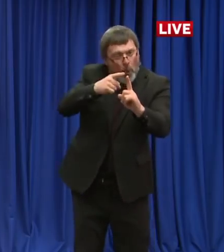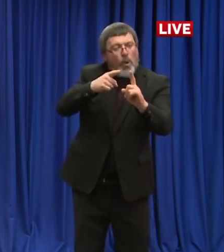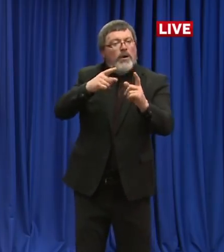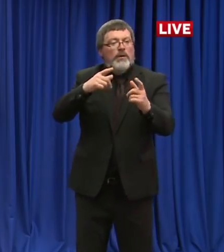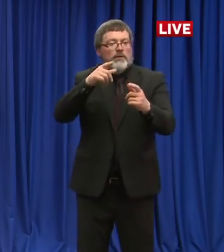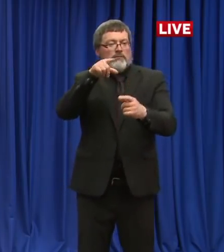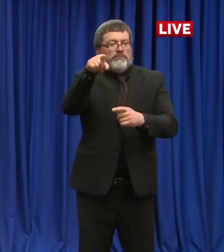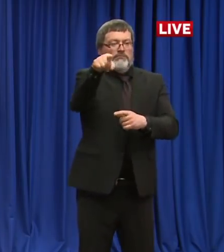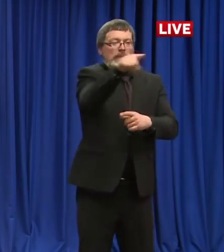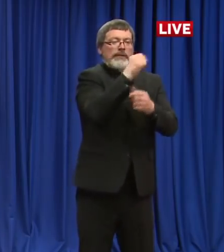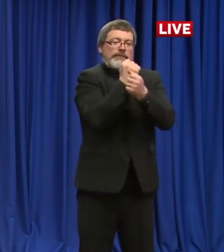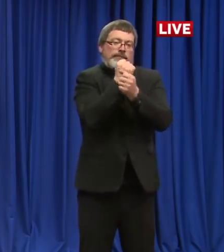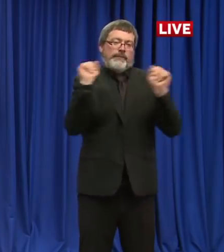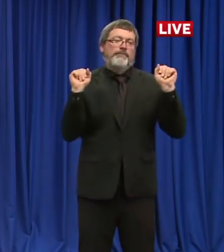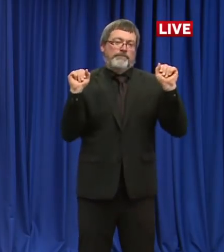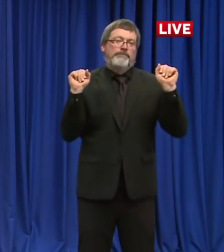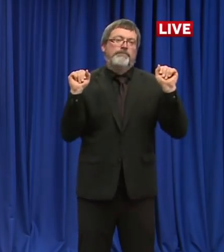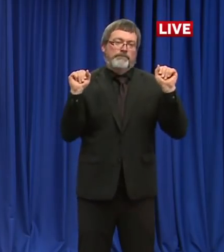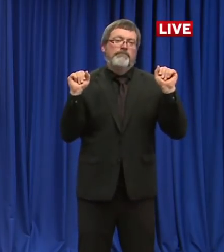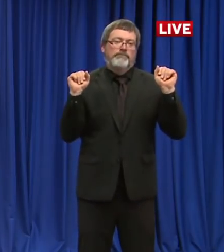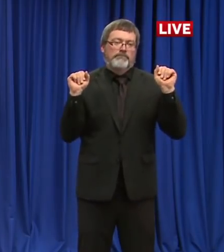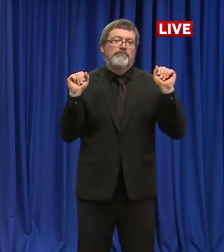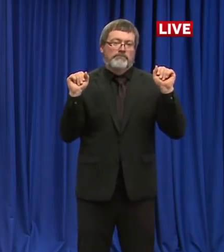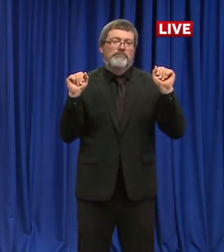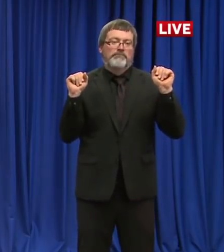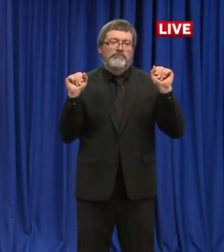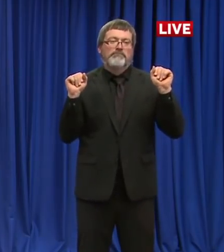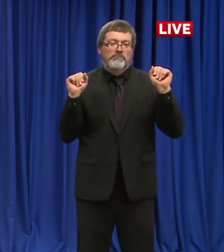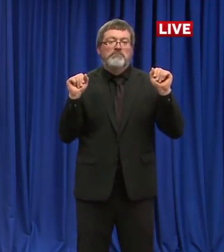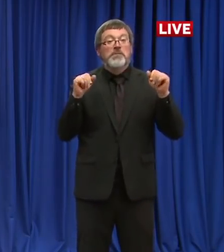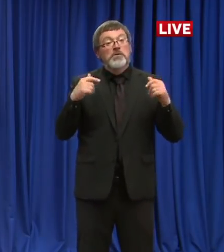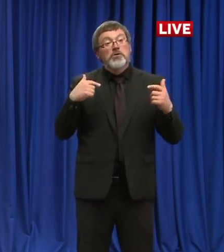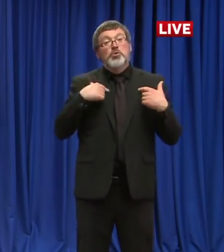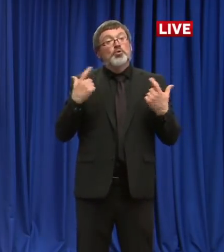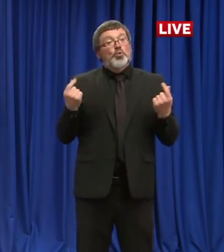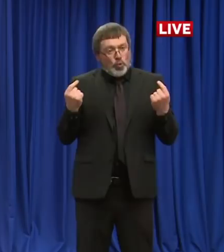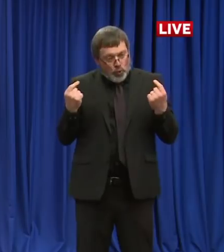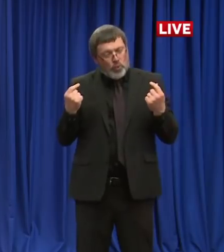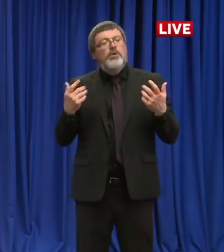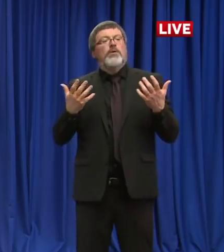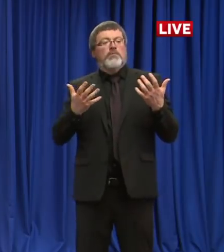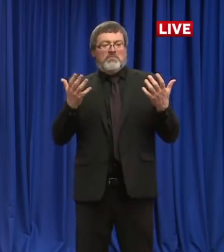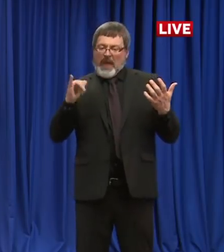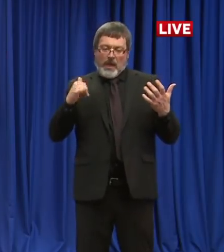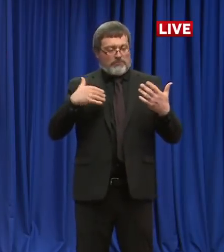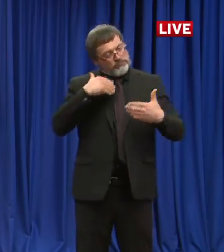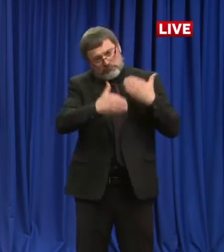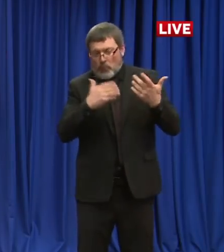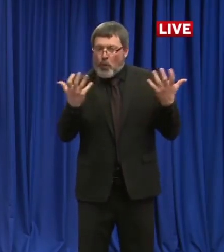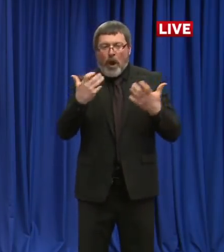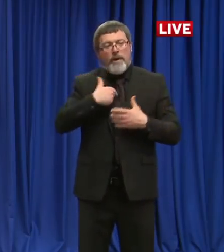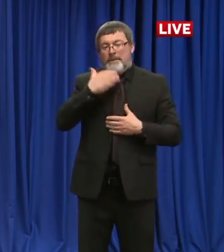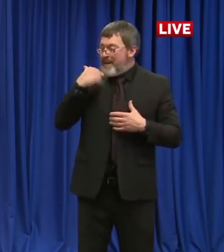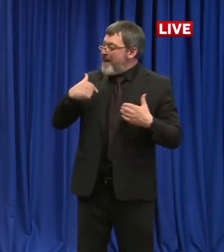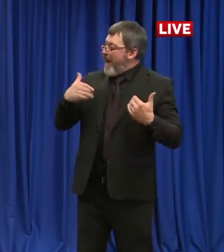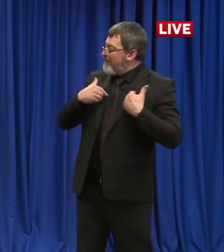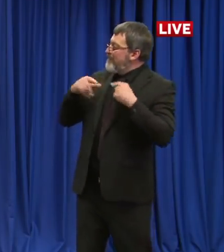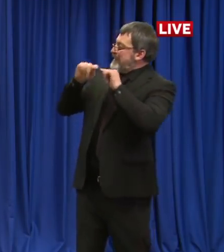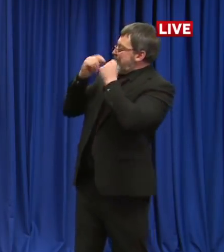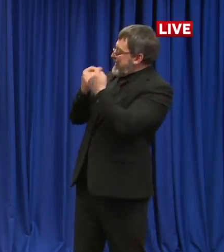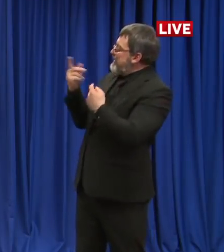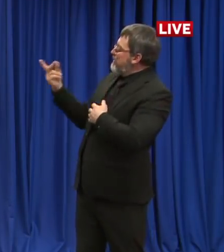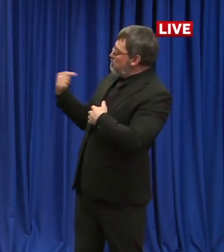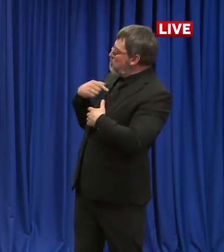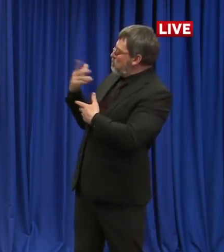end of that road, frankly. And we're just going to put our heads down and get the job done as best we can. If other folks want to play politics, so be it. I think the second, more important question,